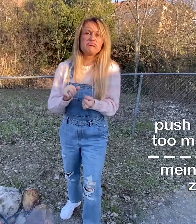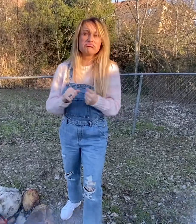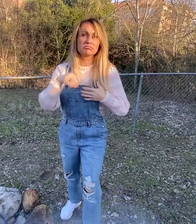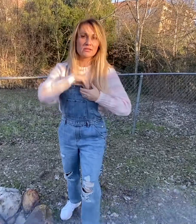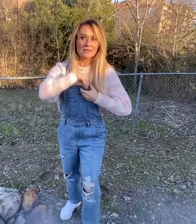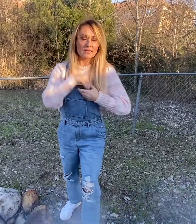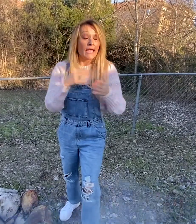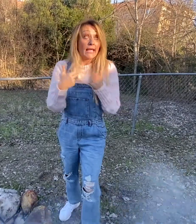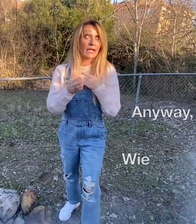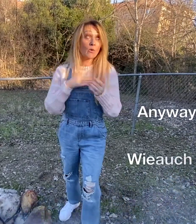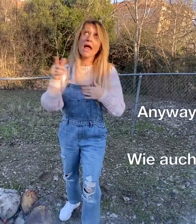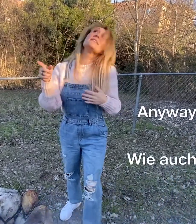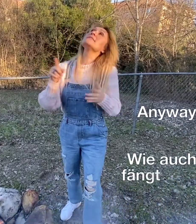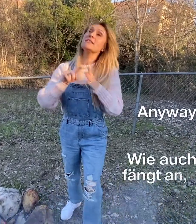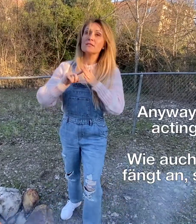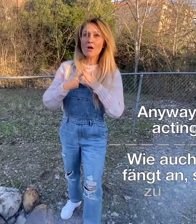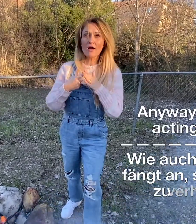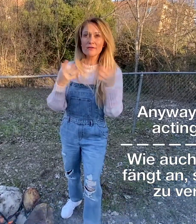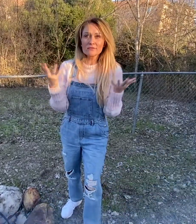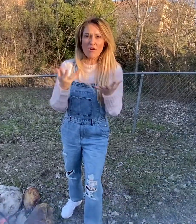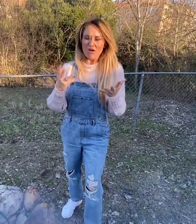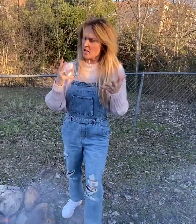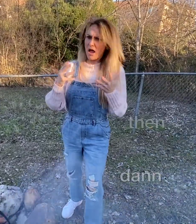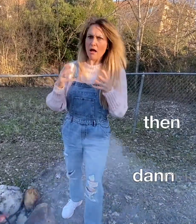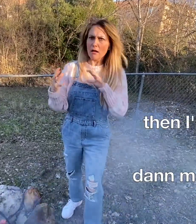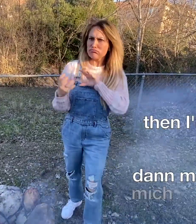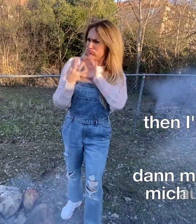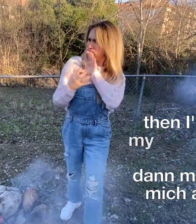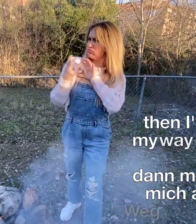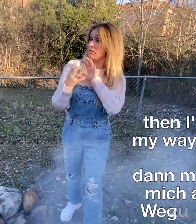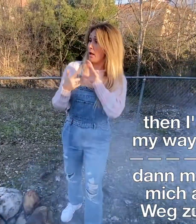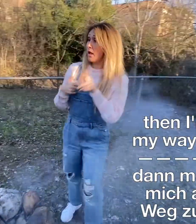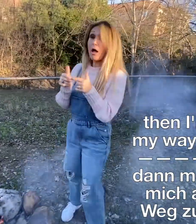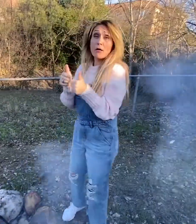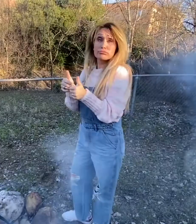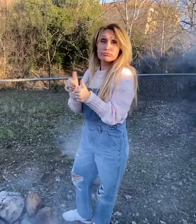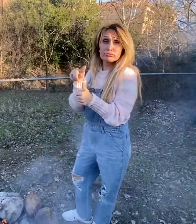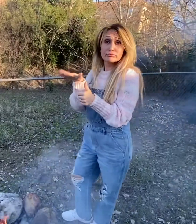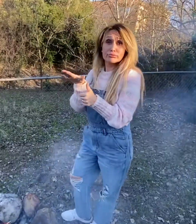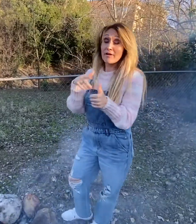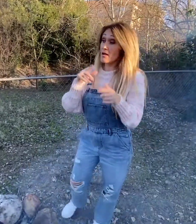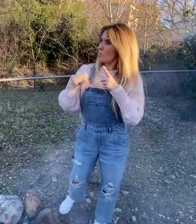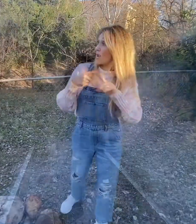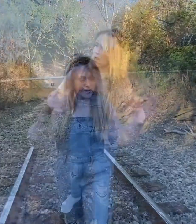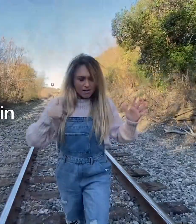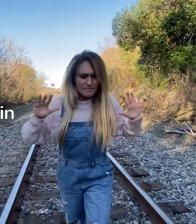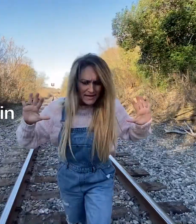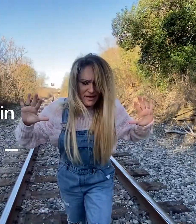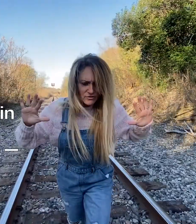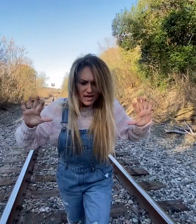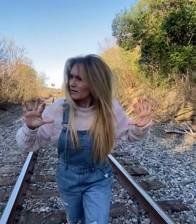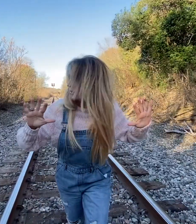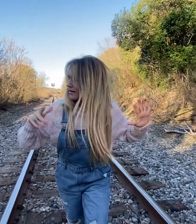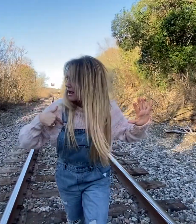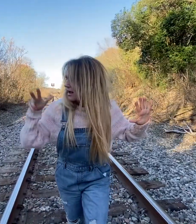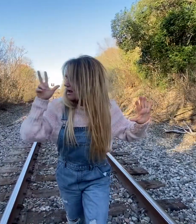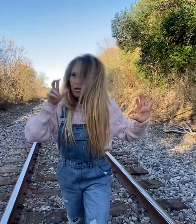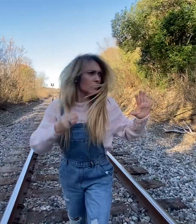times. Anyway, he started acting up and I'll be on my way to leave. But I stopped in my tracks when I heard this